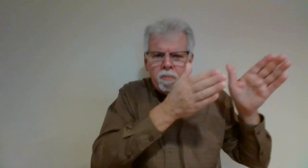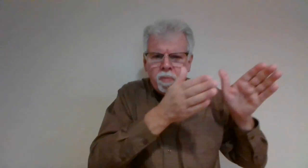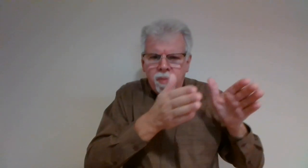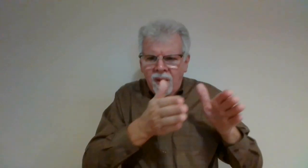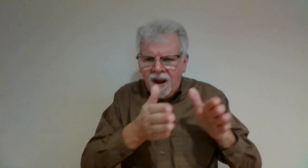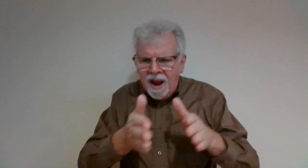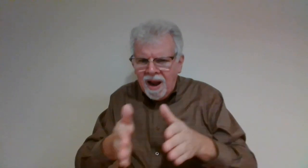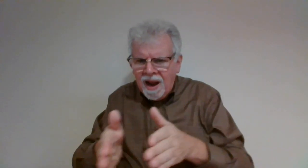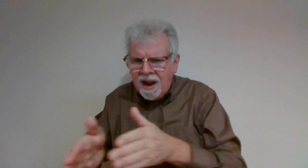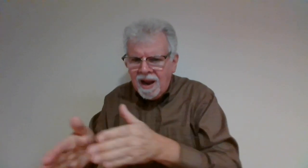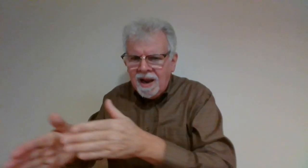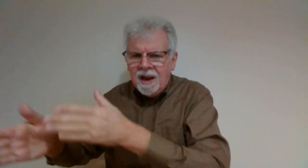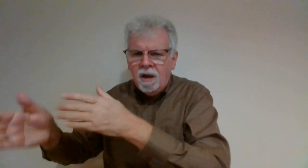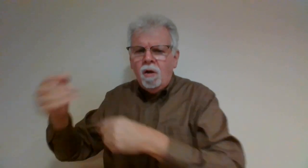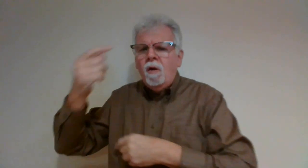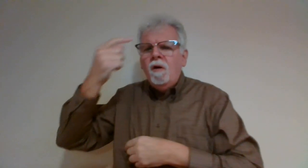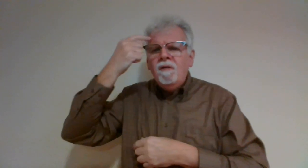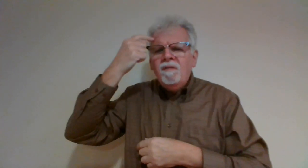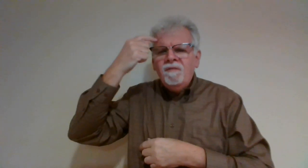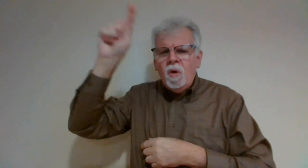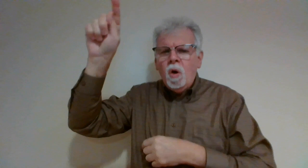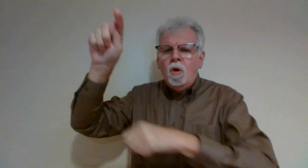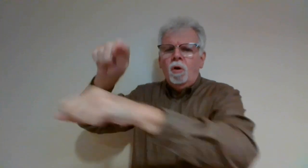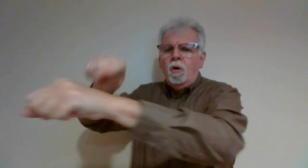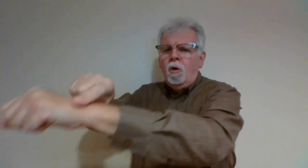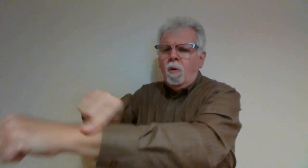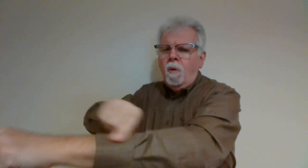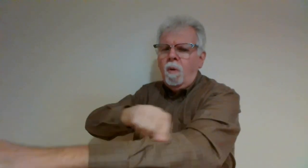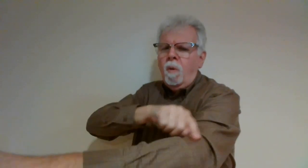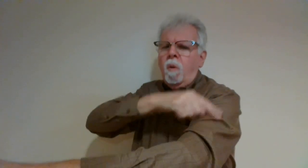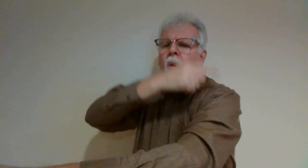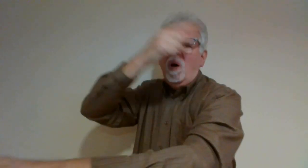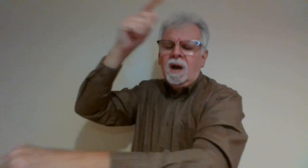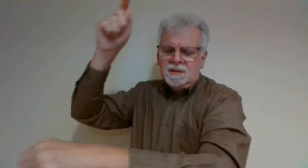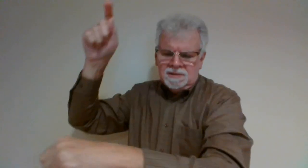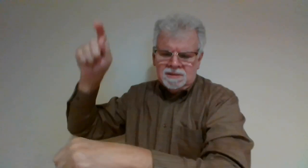The now manifested through the prophetic writings.